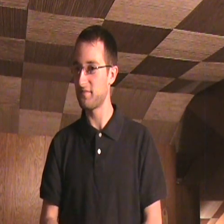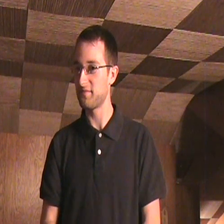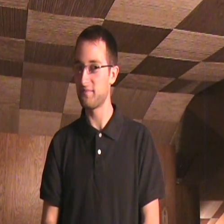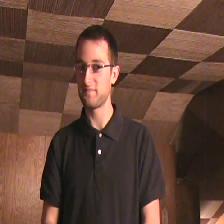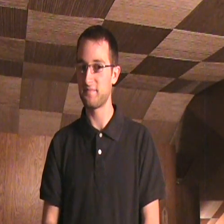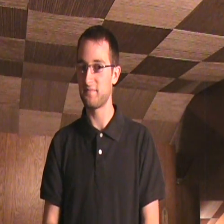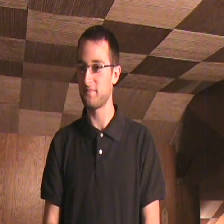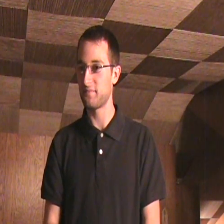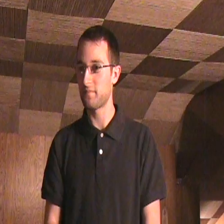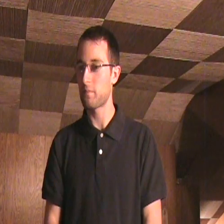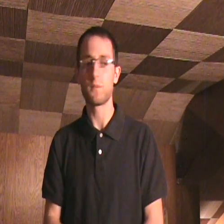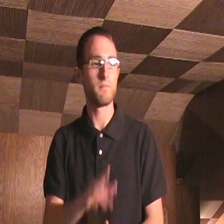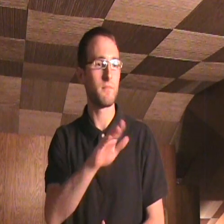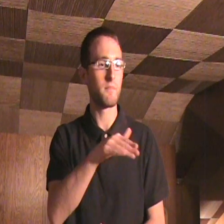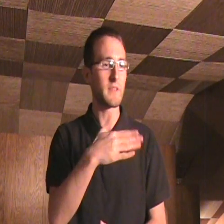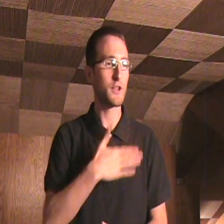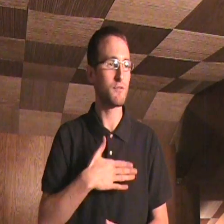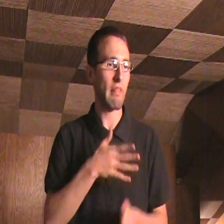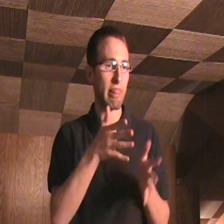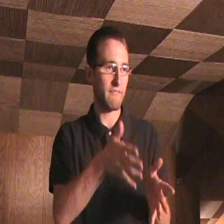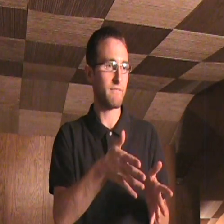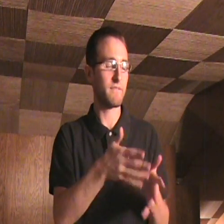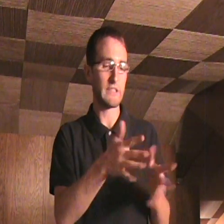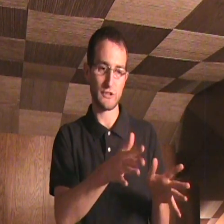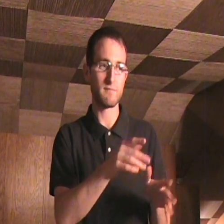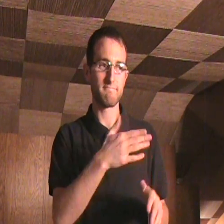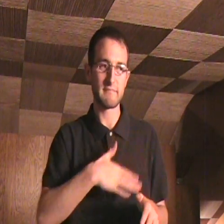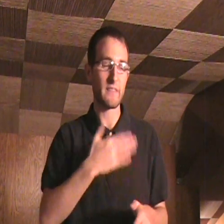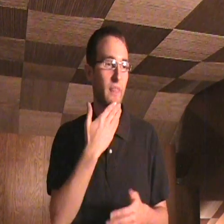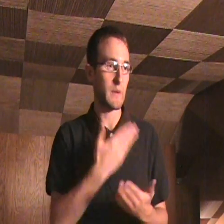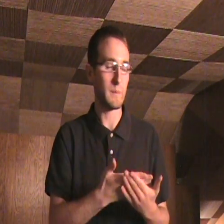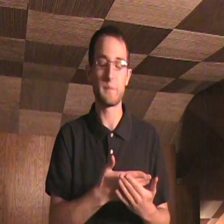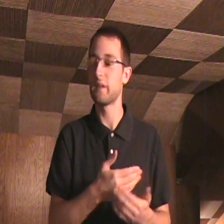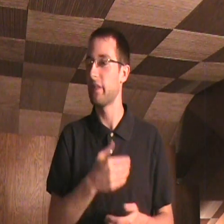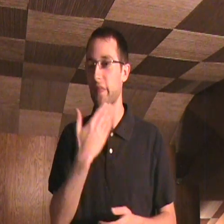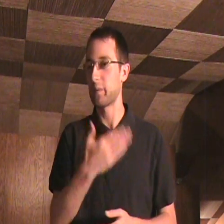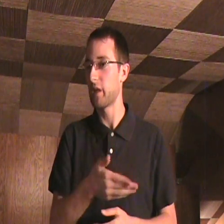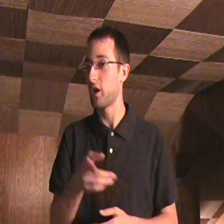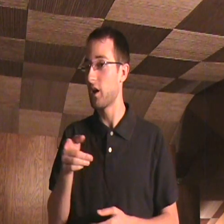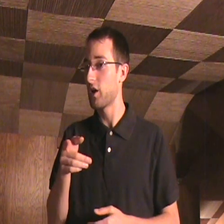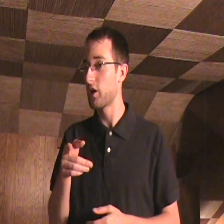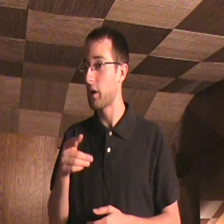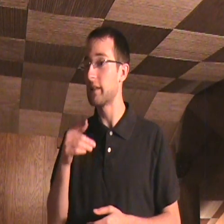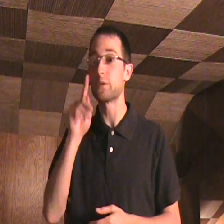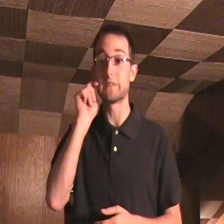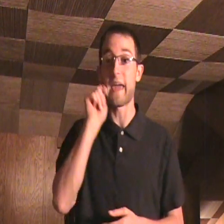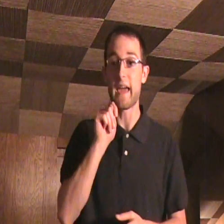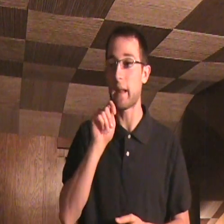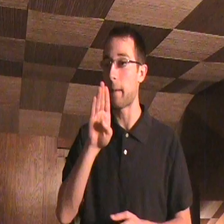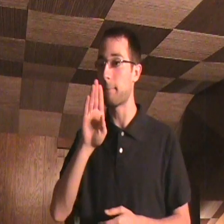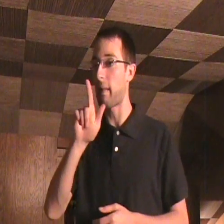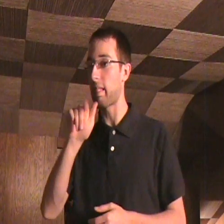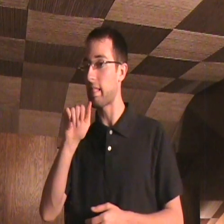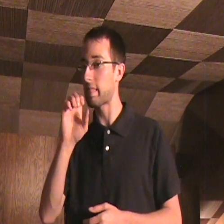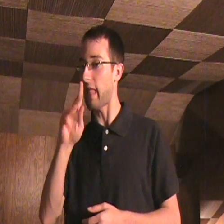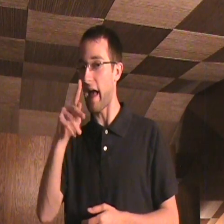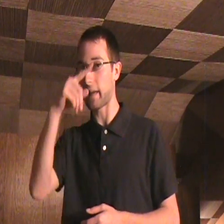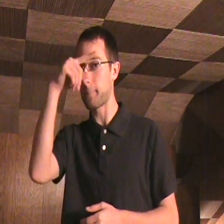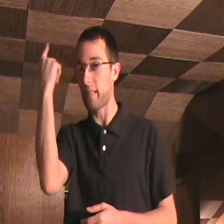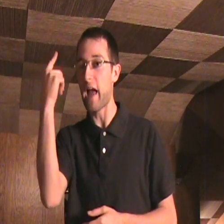Can you leave that alone? Thank you. Tan and black. Excellent. Those are some good describing words. Well, now we are going to learn about